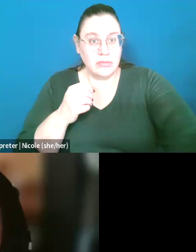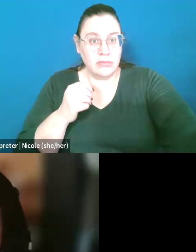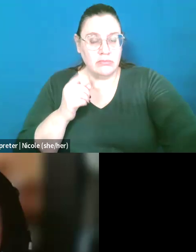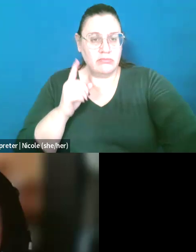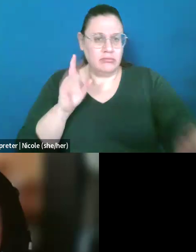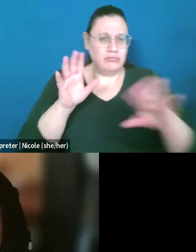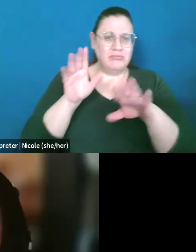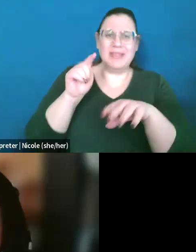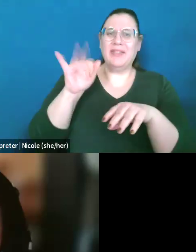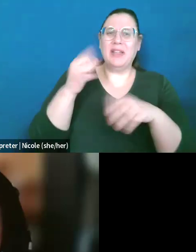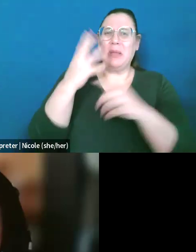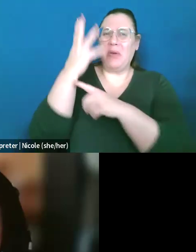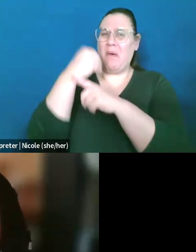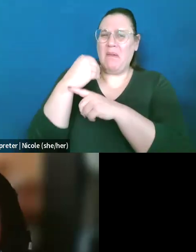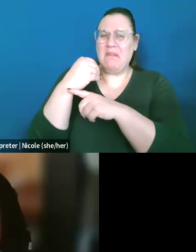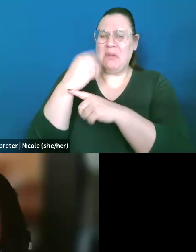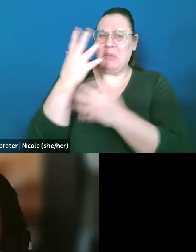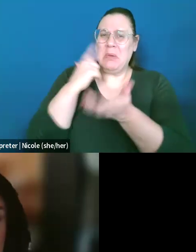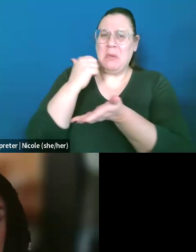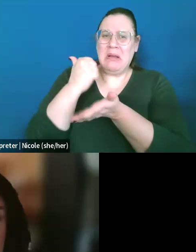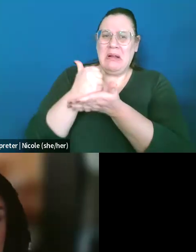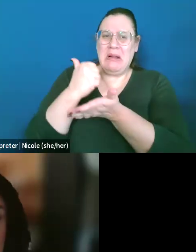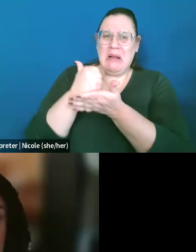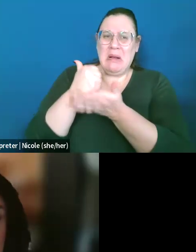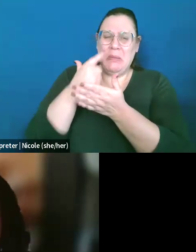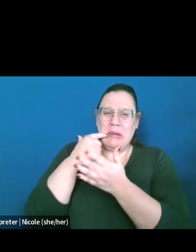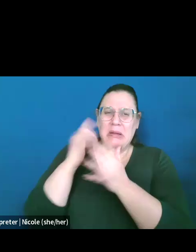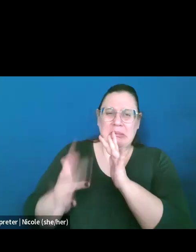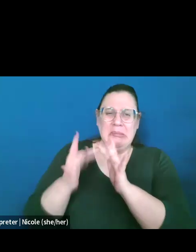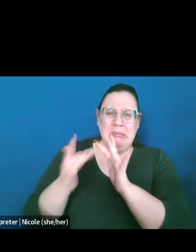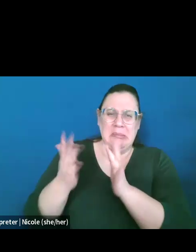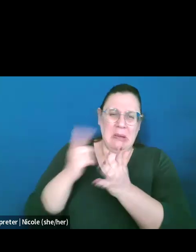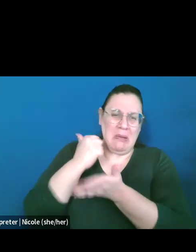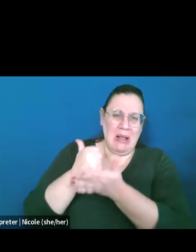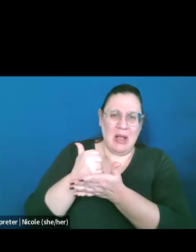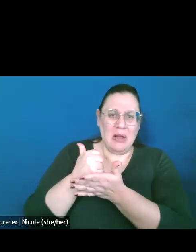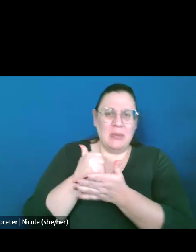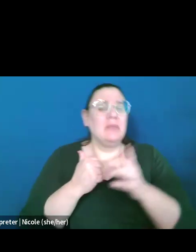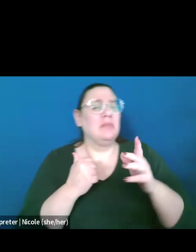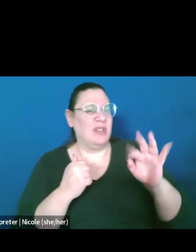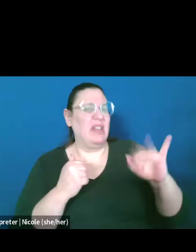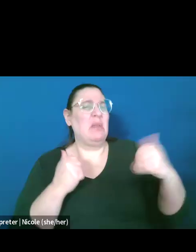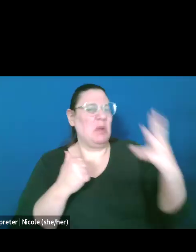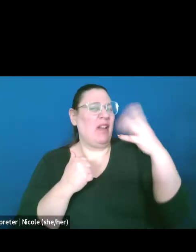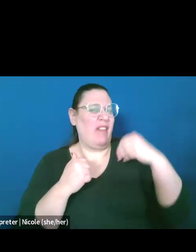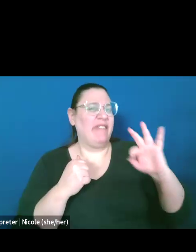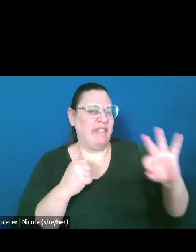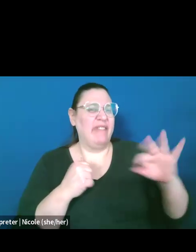Tiffany, you might want to turn off your camera just to improve bandwidth. Yeah, I'm gonna go off camera.